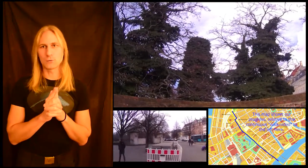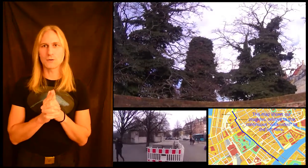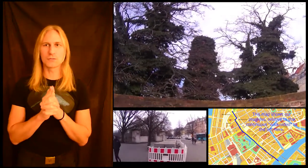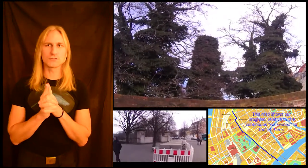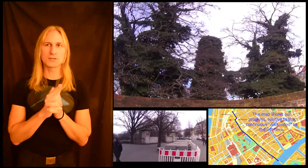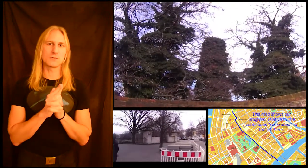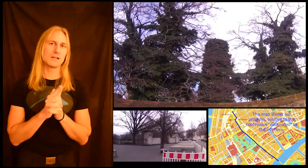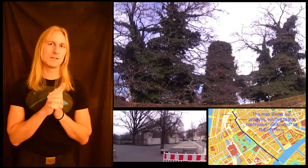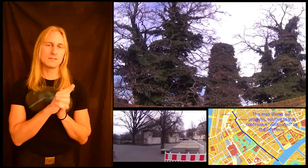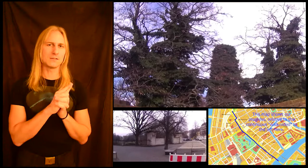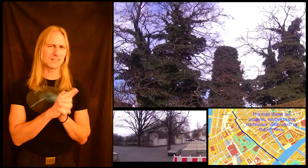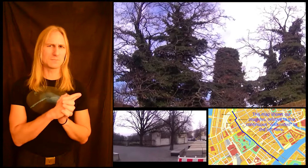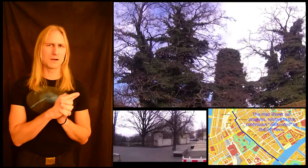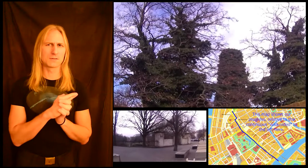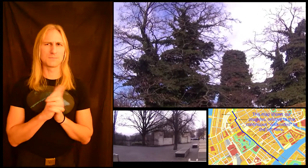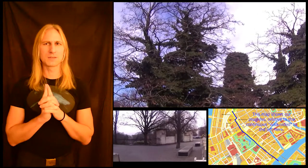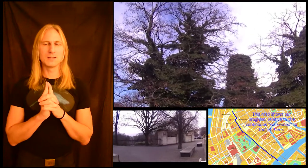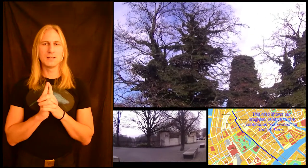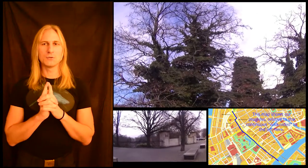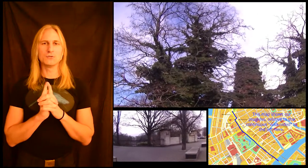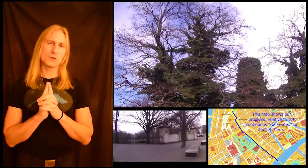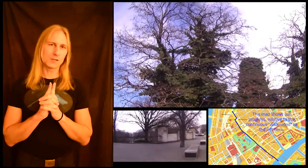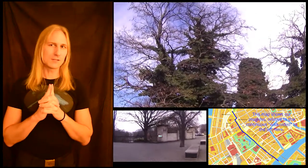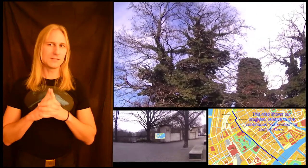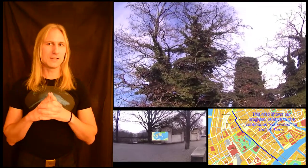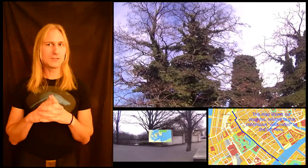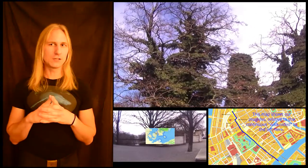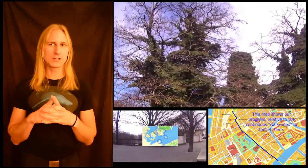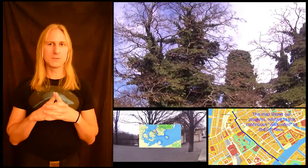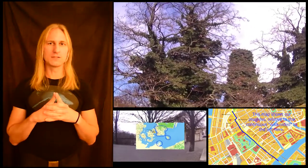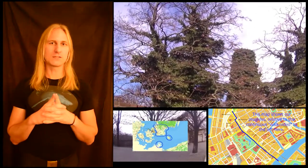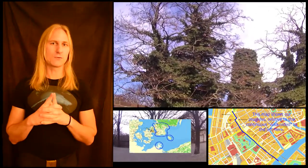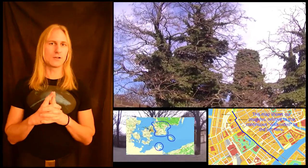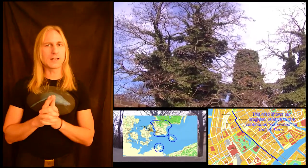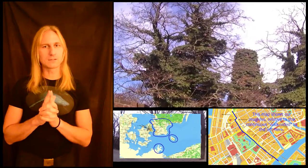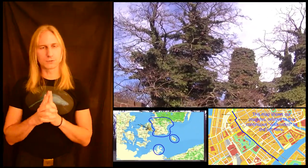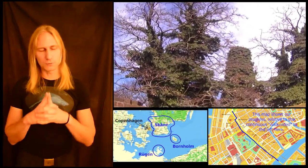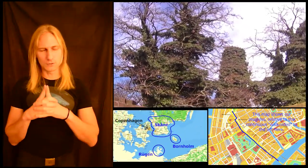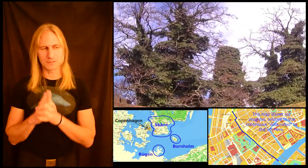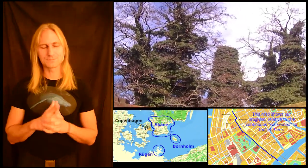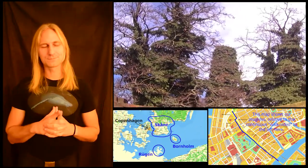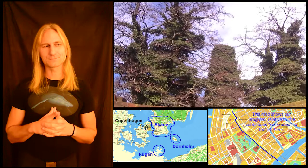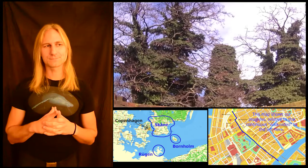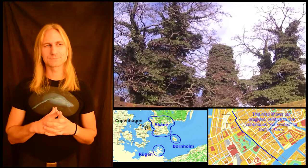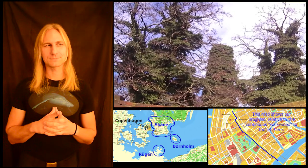war throughout central and eastern Denmark, during which he allegedly committed several acts of